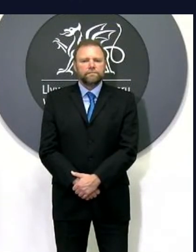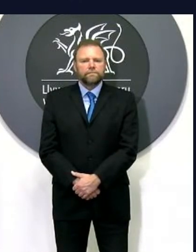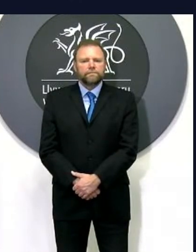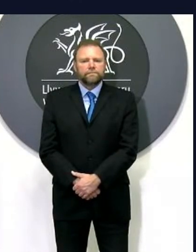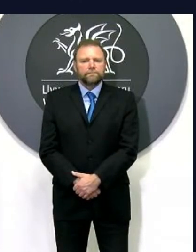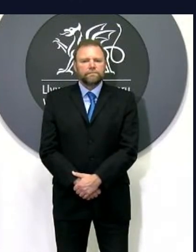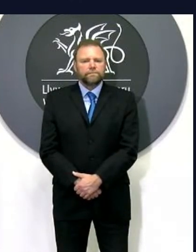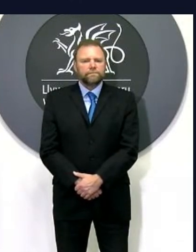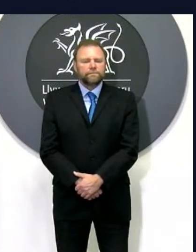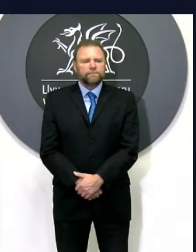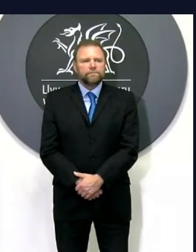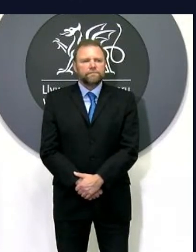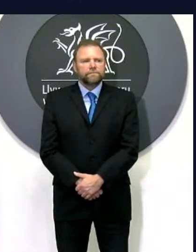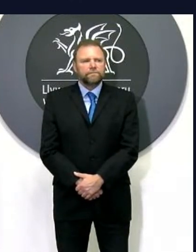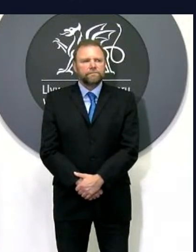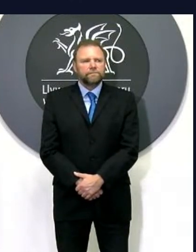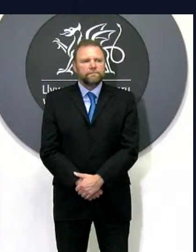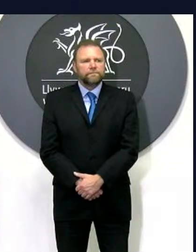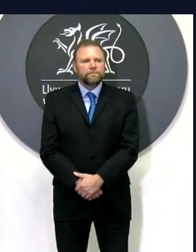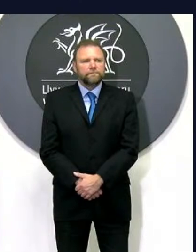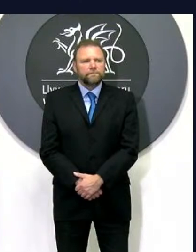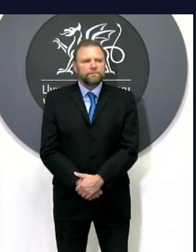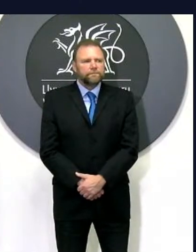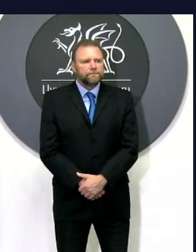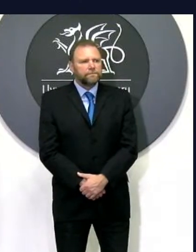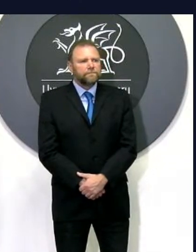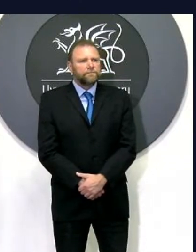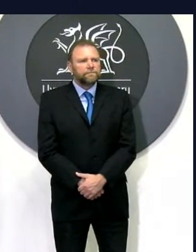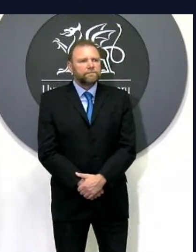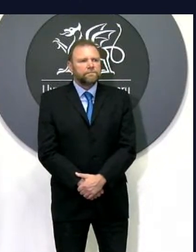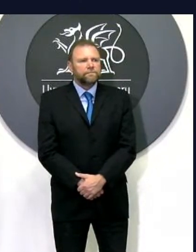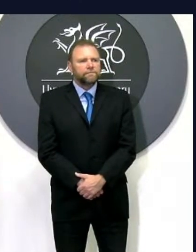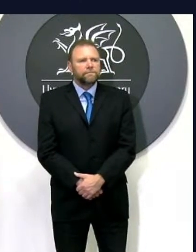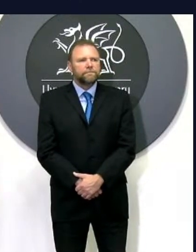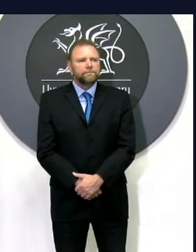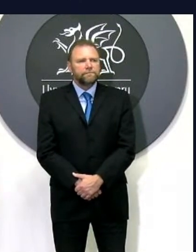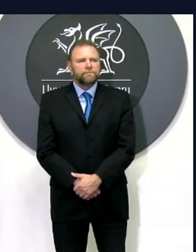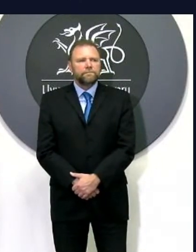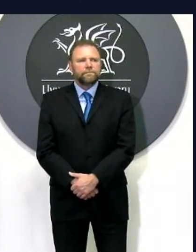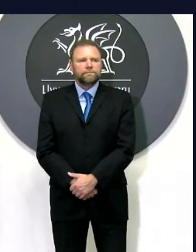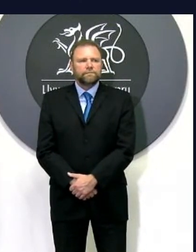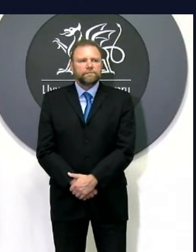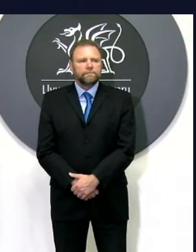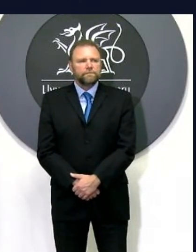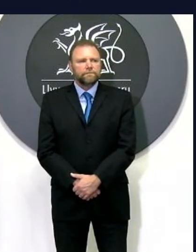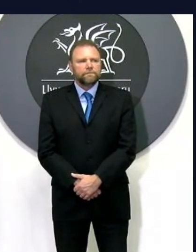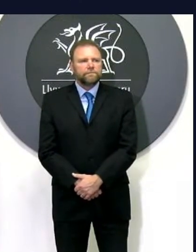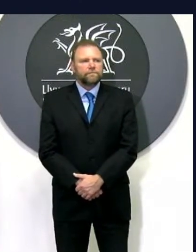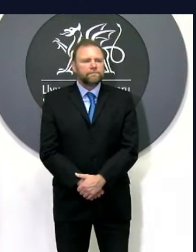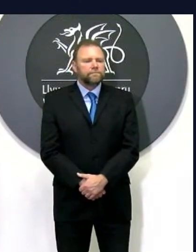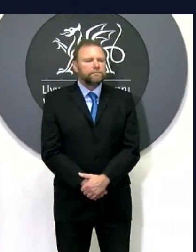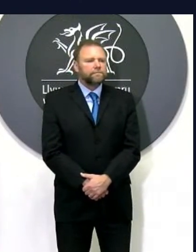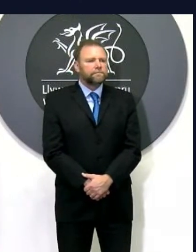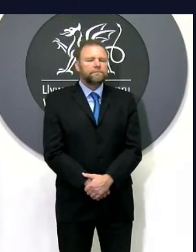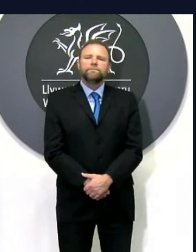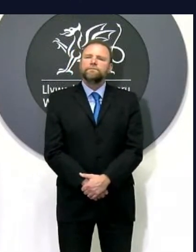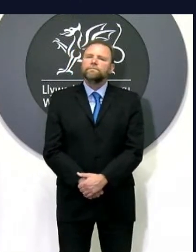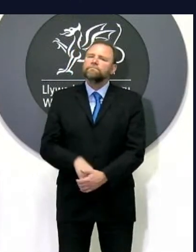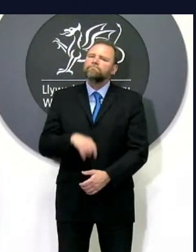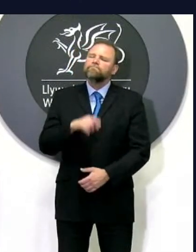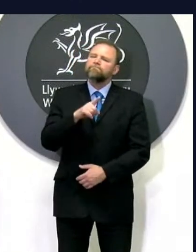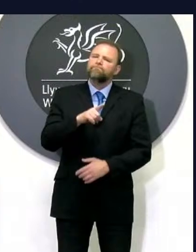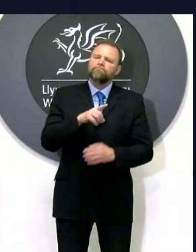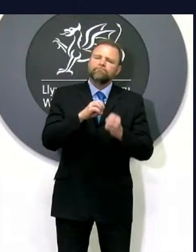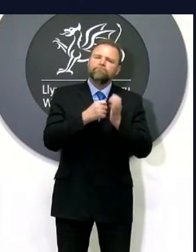dda, i ffindio'r ffordd i cael bobl nôl i wneud pethau ni gyd yn fwynhau. Branwen